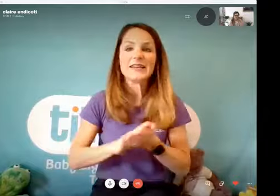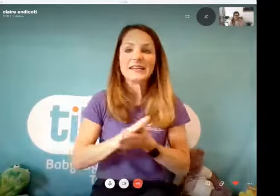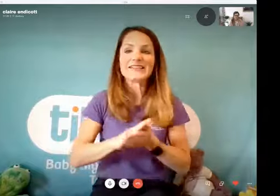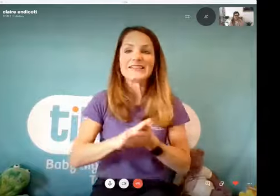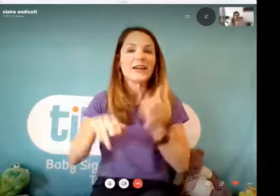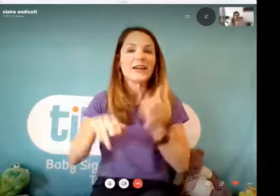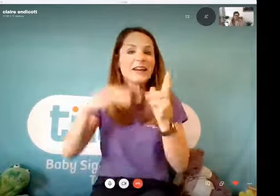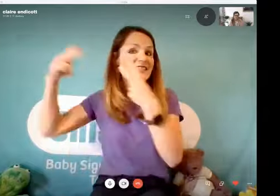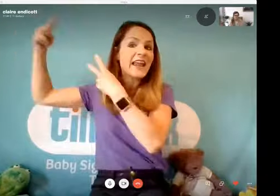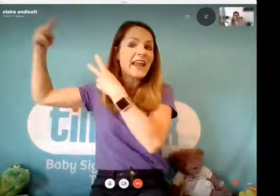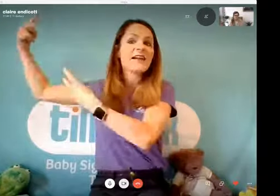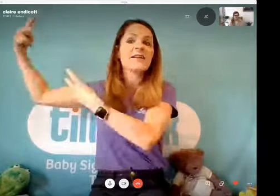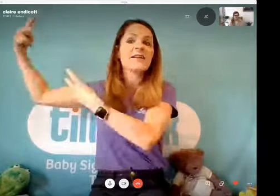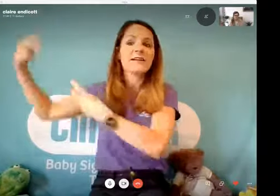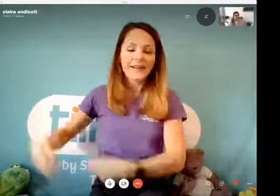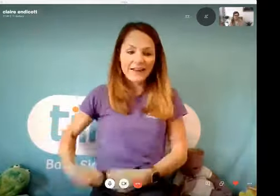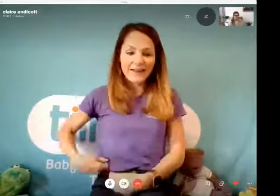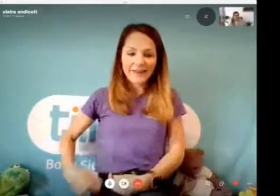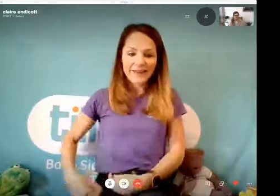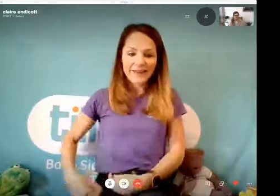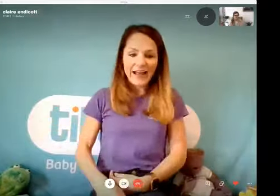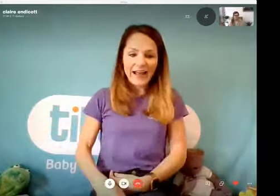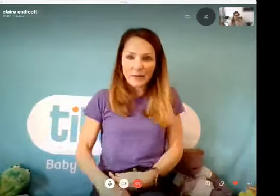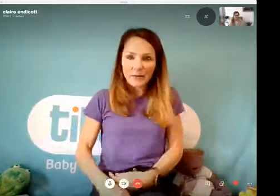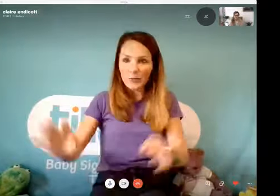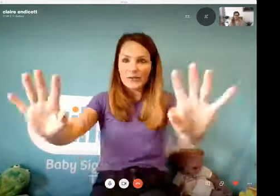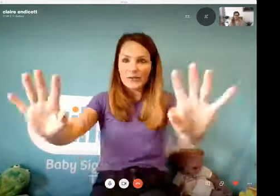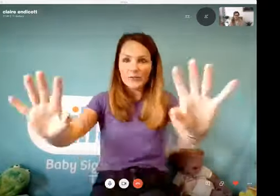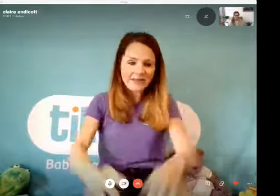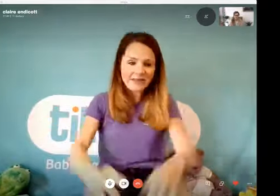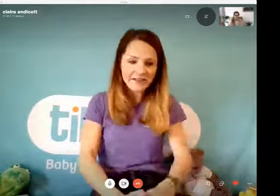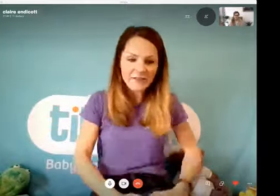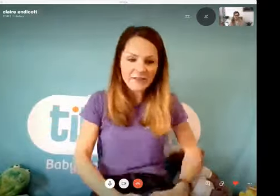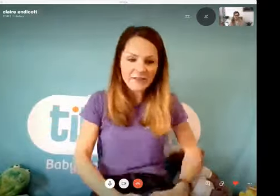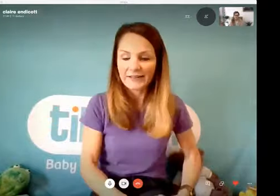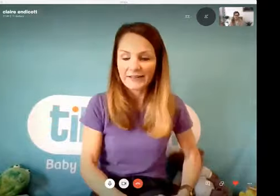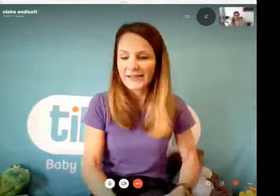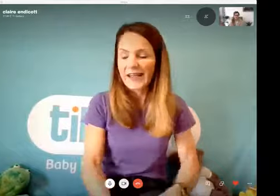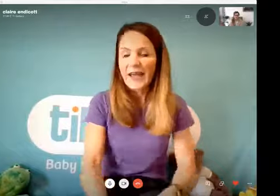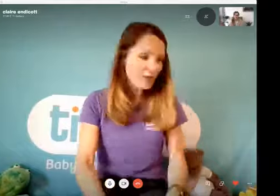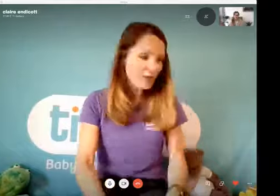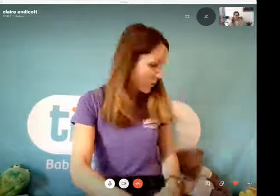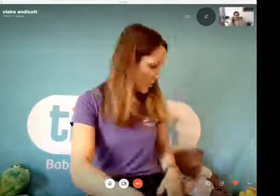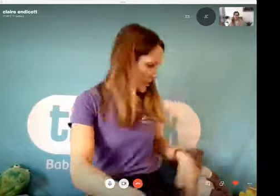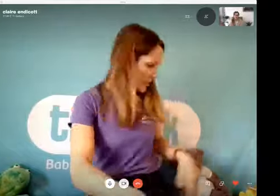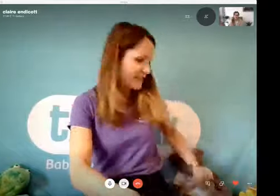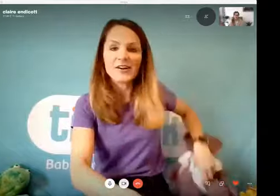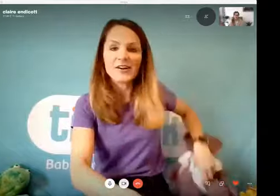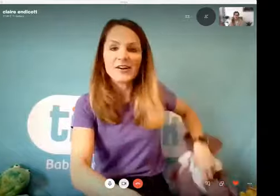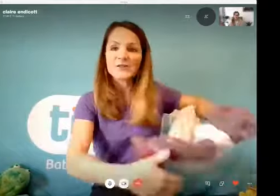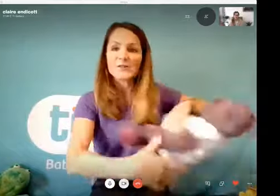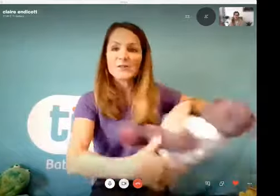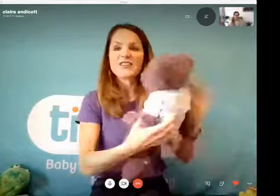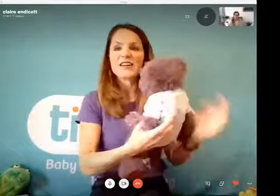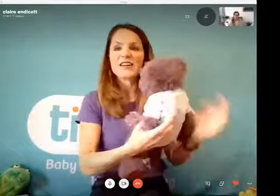a little singing. Okay, now I warn you, I'm not the best singer in the world, but I thought we'd start with just having a look at